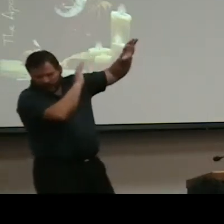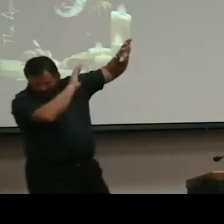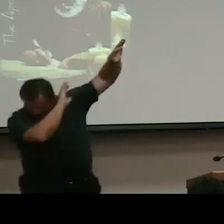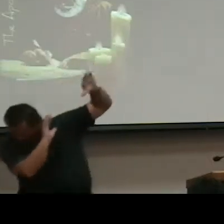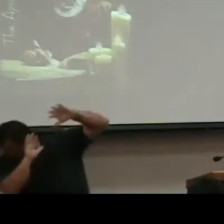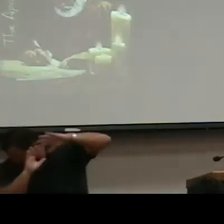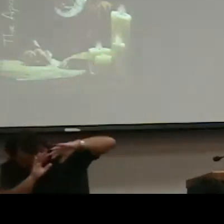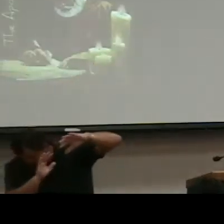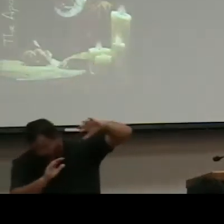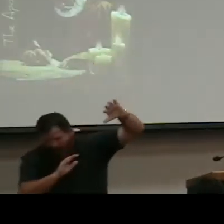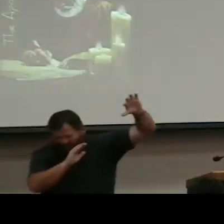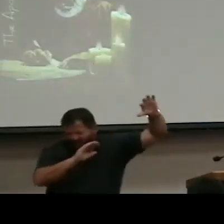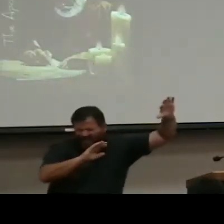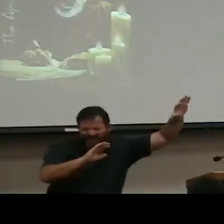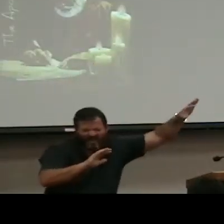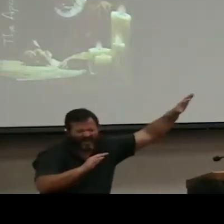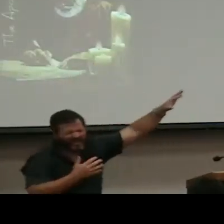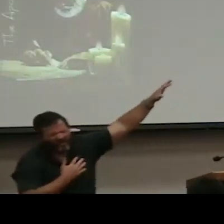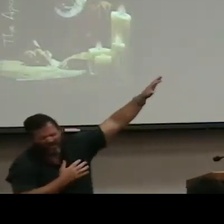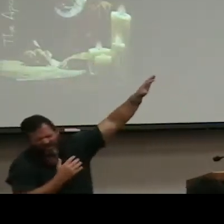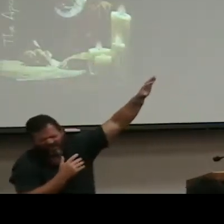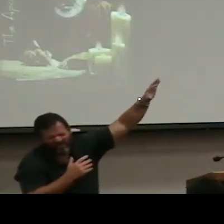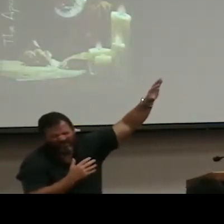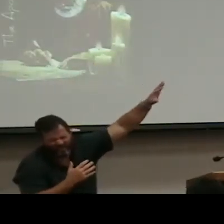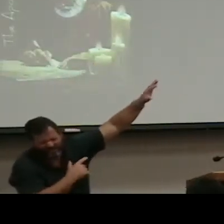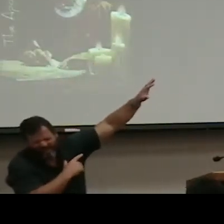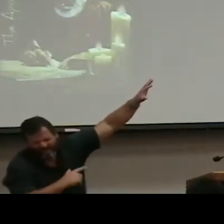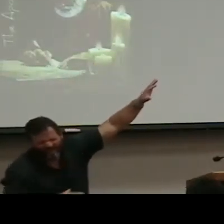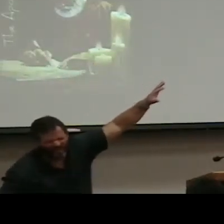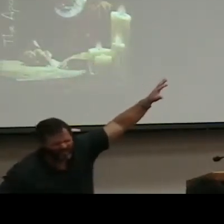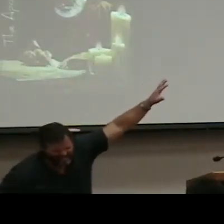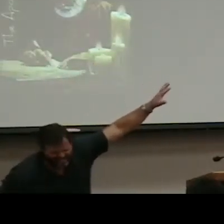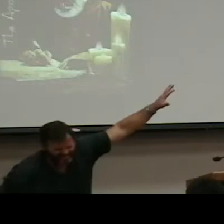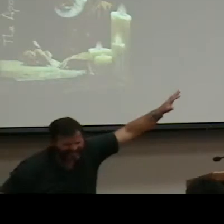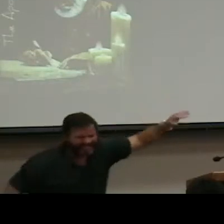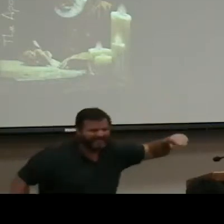But light came down, knocked them down. My Lord, my Lord.